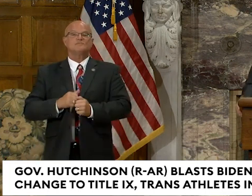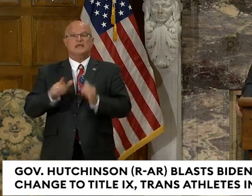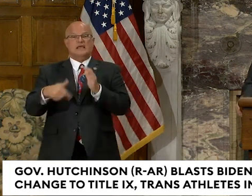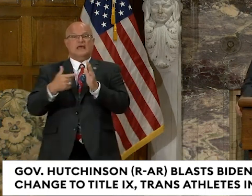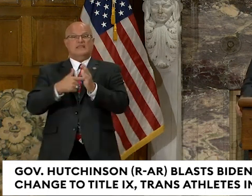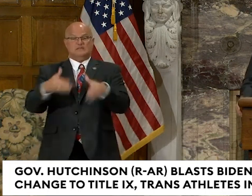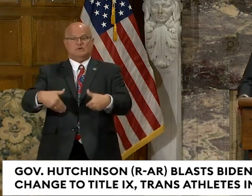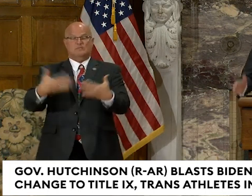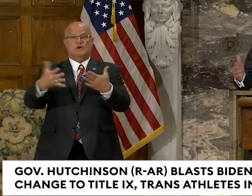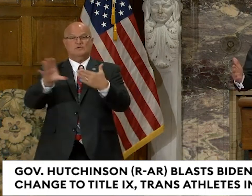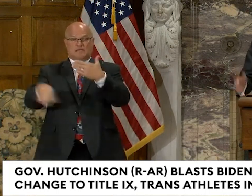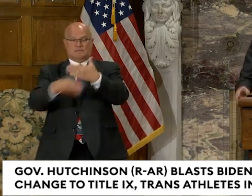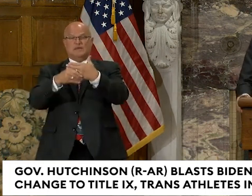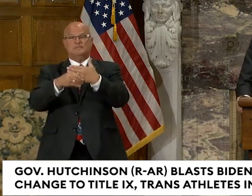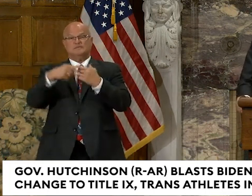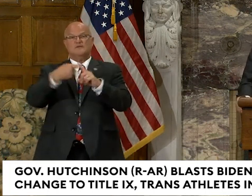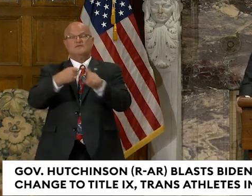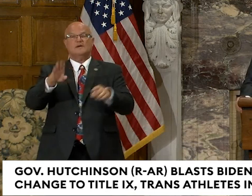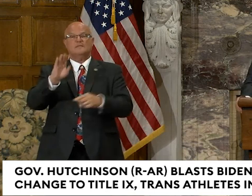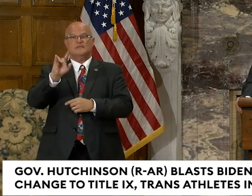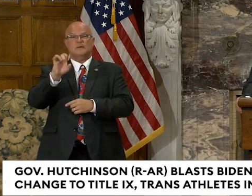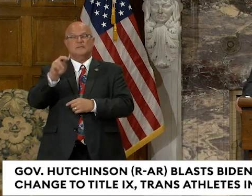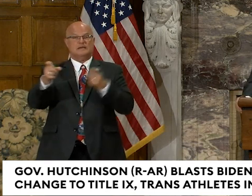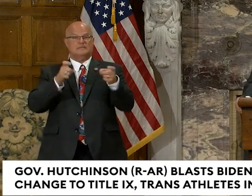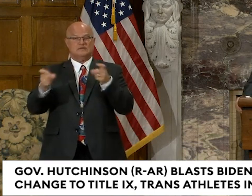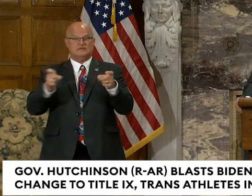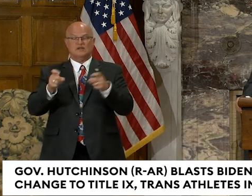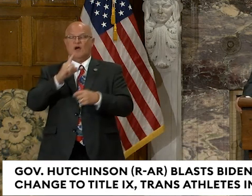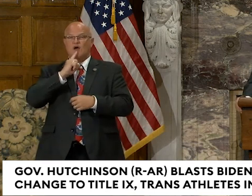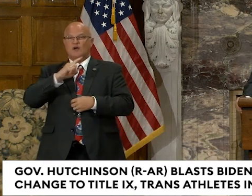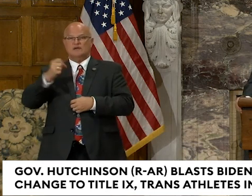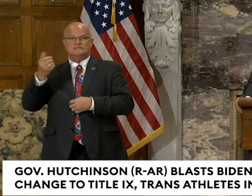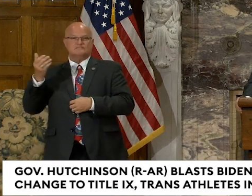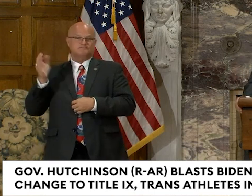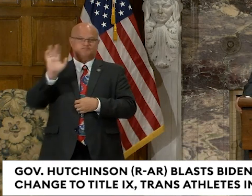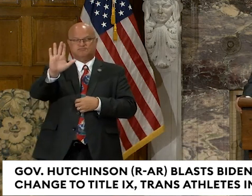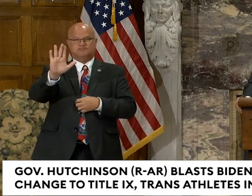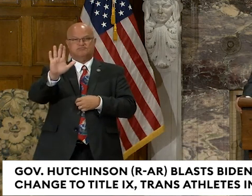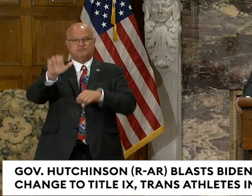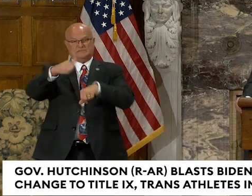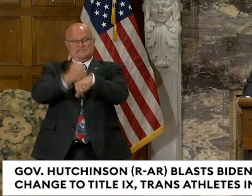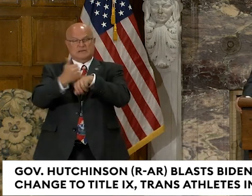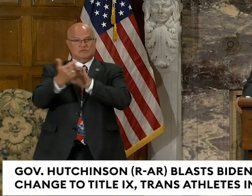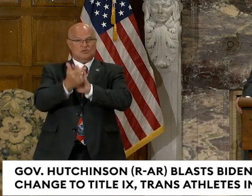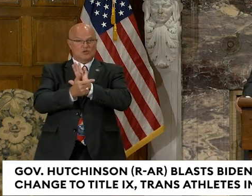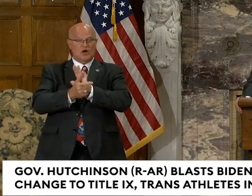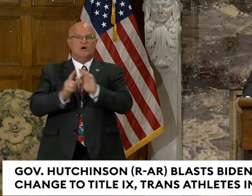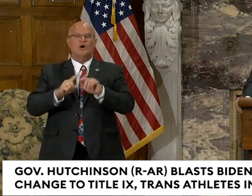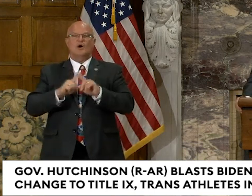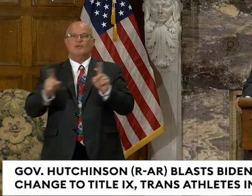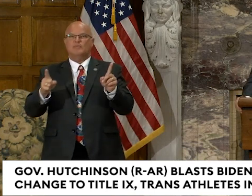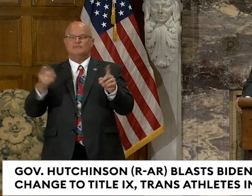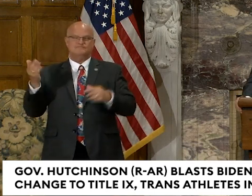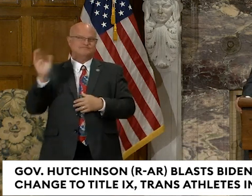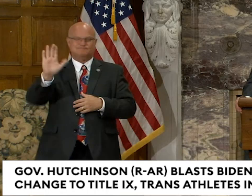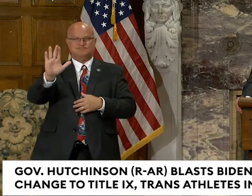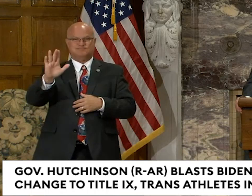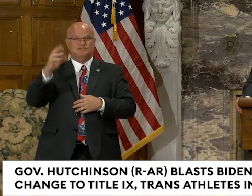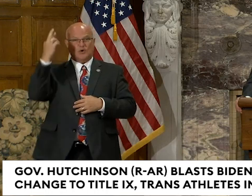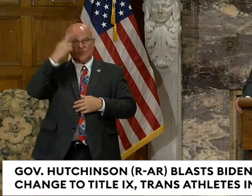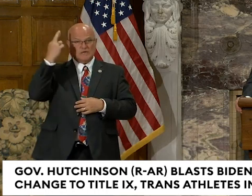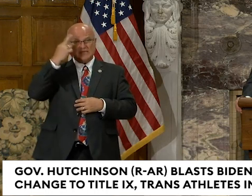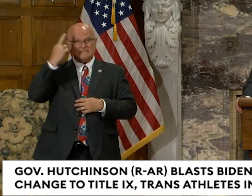These proposed amendments of the Biden administration not only fly in the face of well-established law, but they fly in the face of